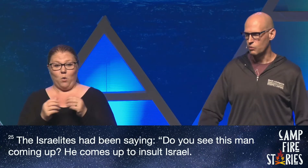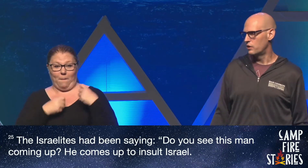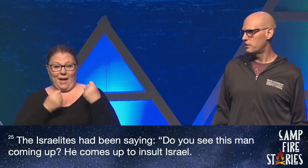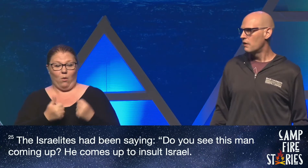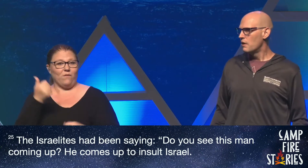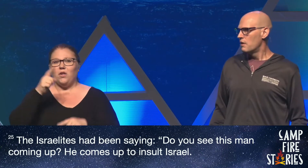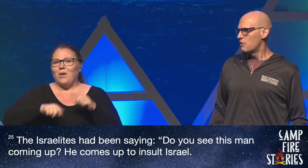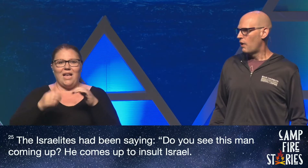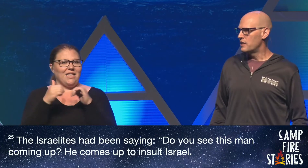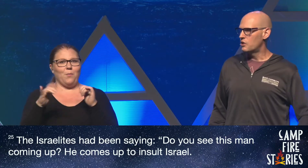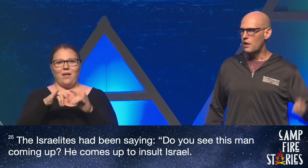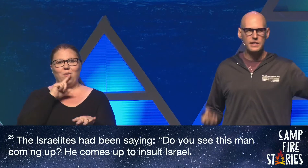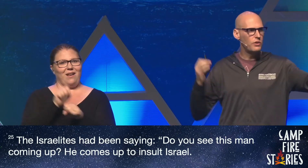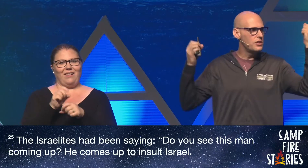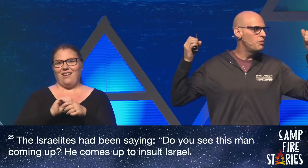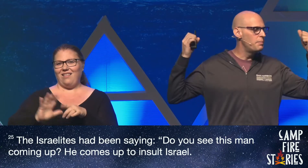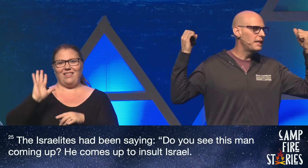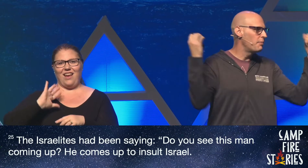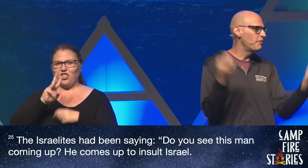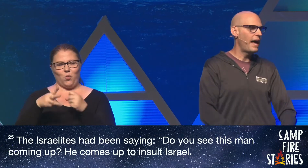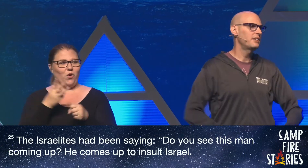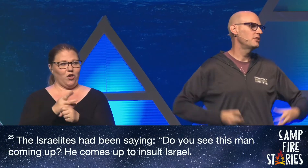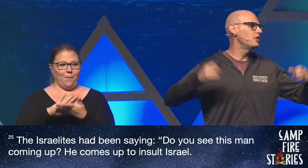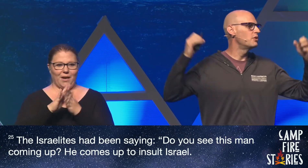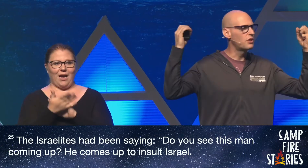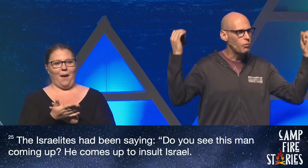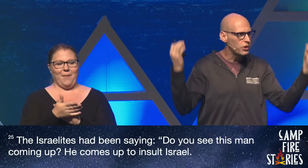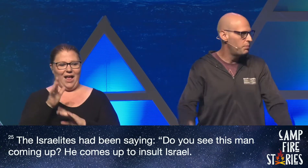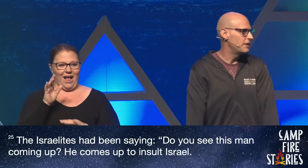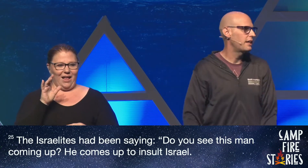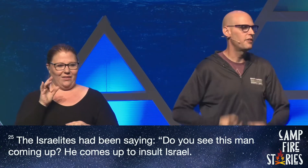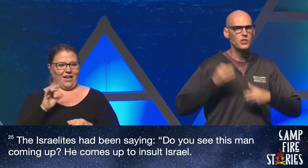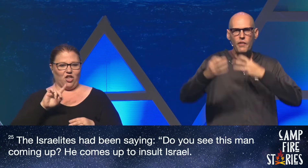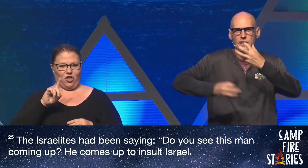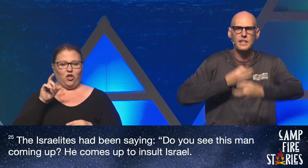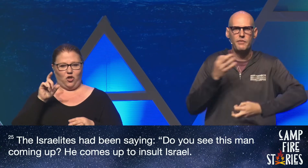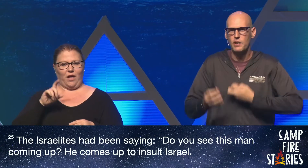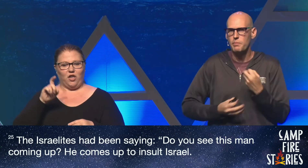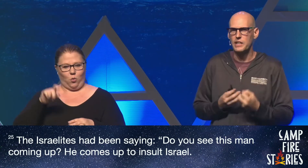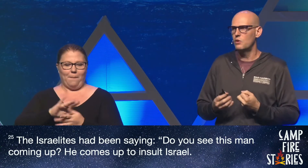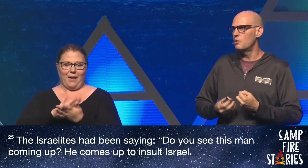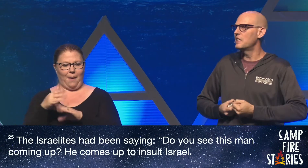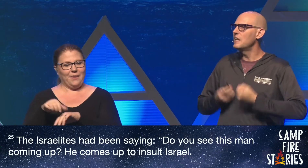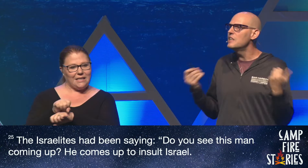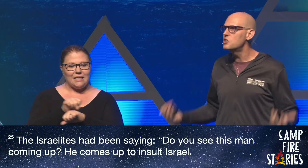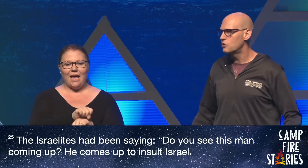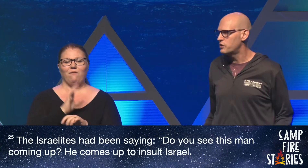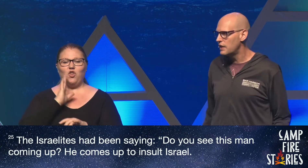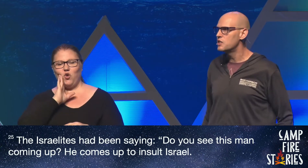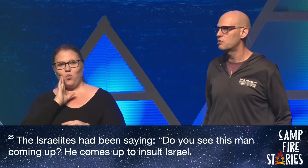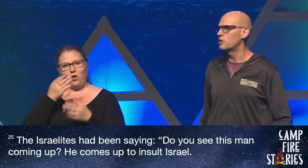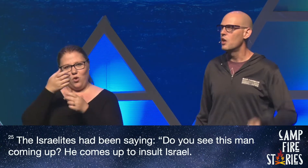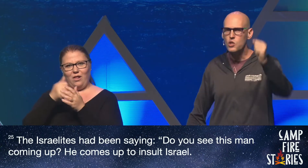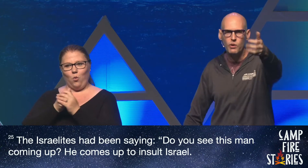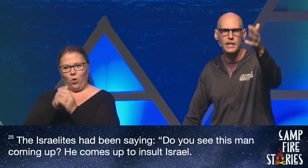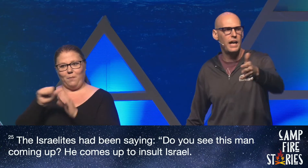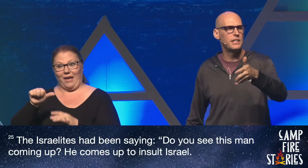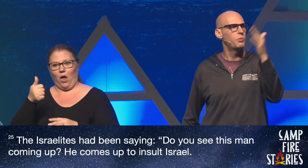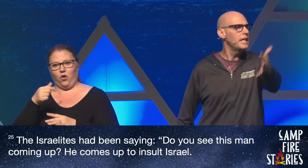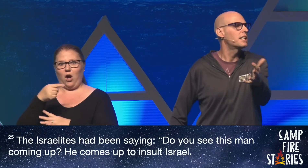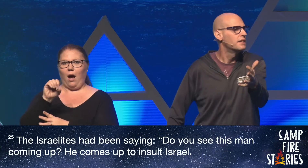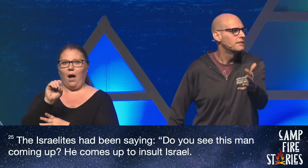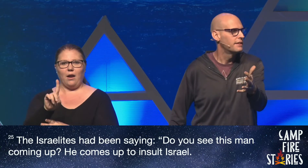ancient world. Right? And so you would become their vassal, you would start worshiping their God. There's all this stuff intermixed. So it was an insult to Israel. Your